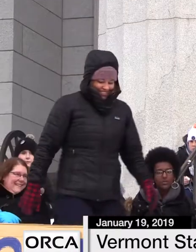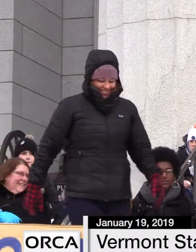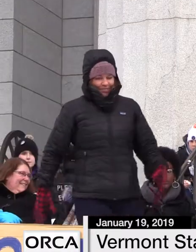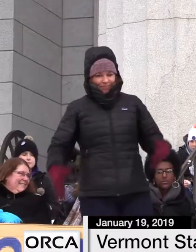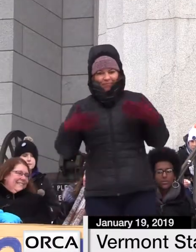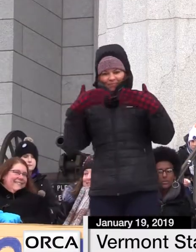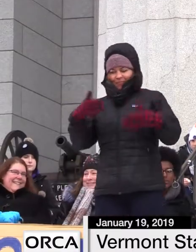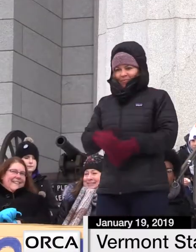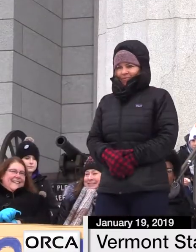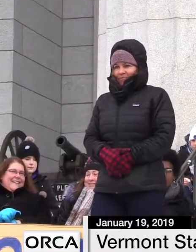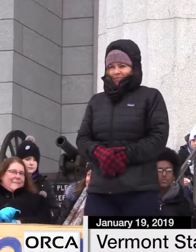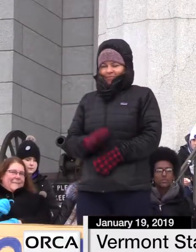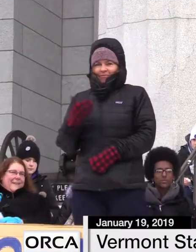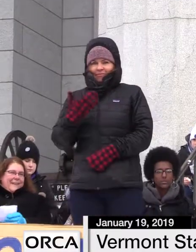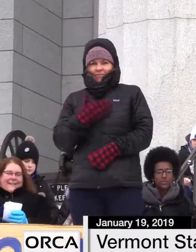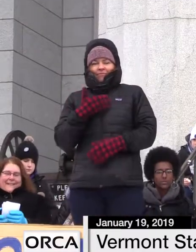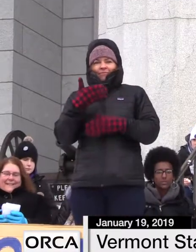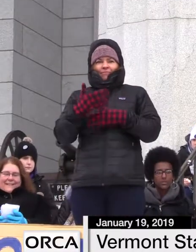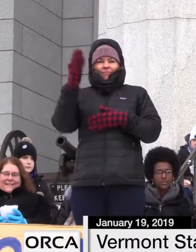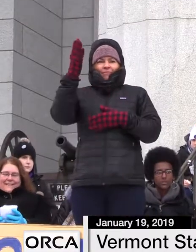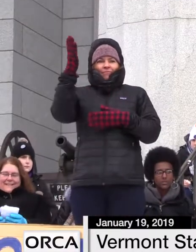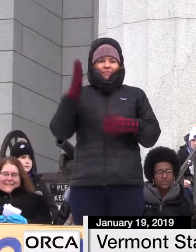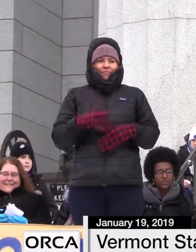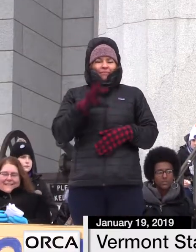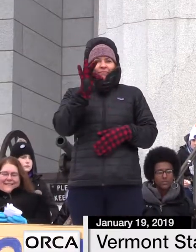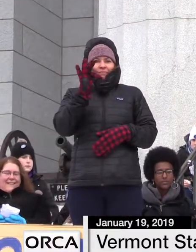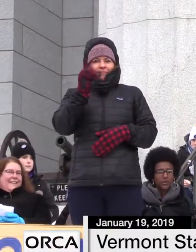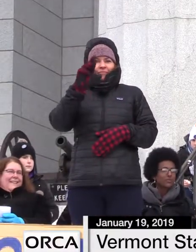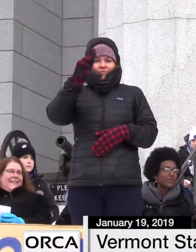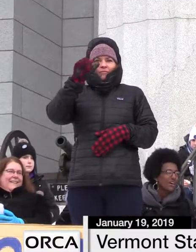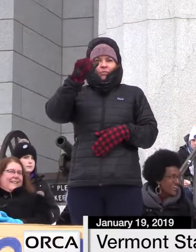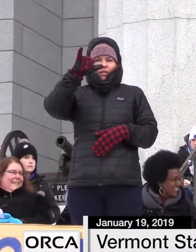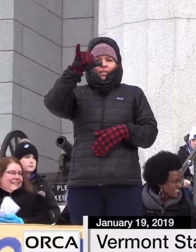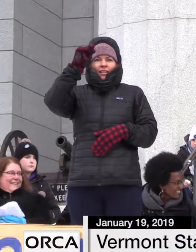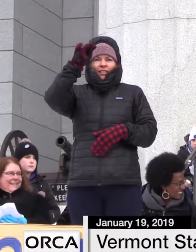Thank you. Our next speaker is Ferwani Adugnia.